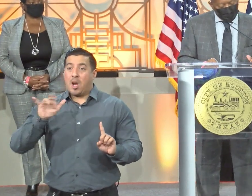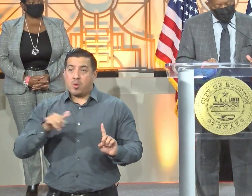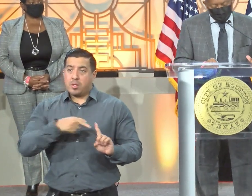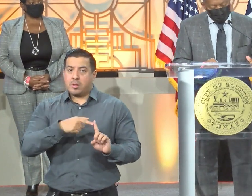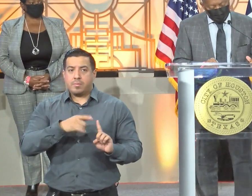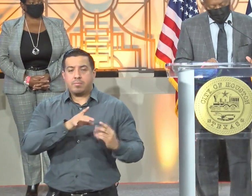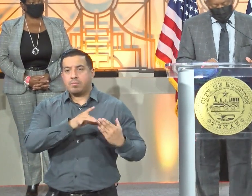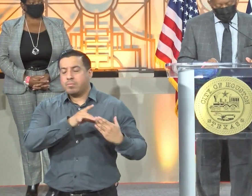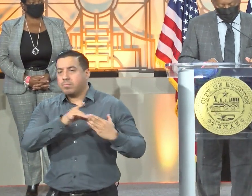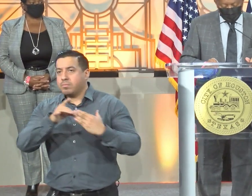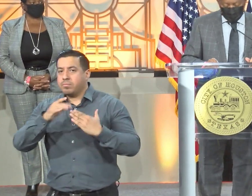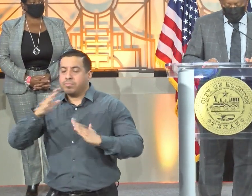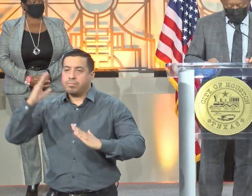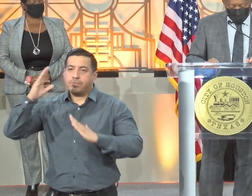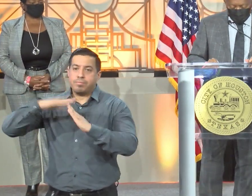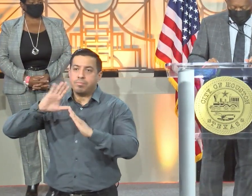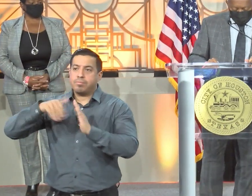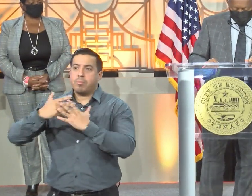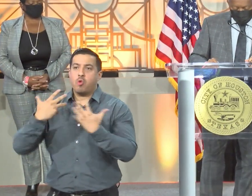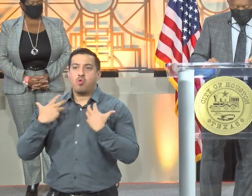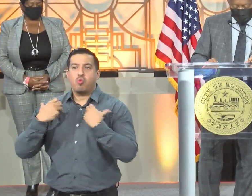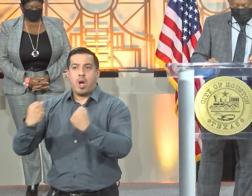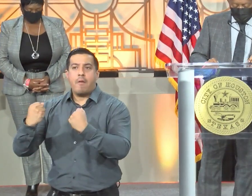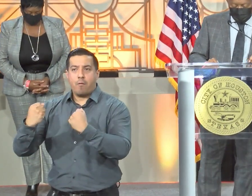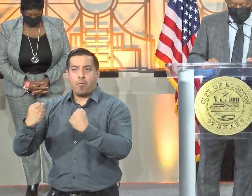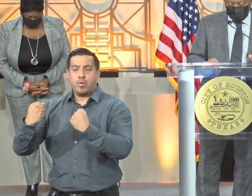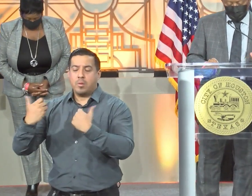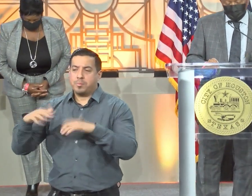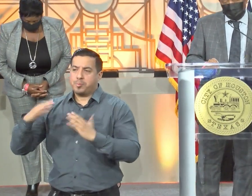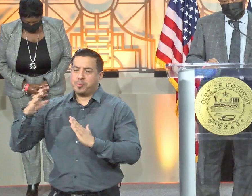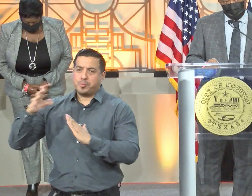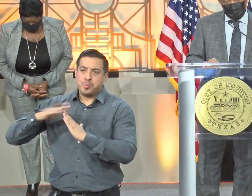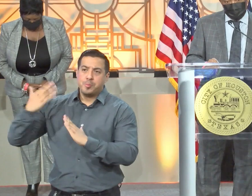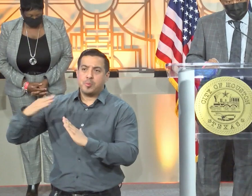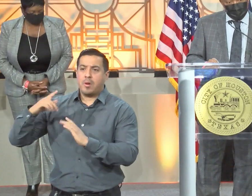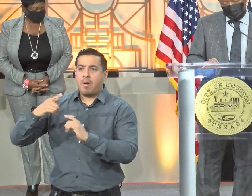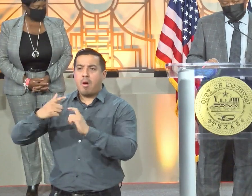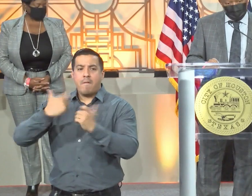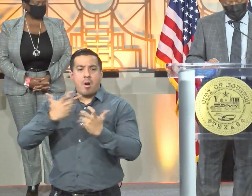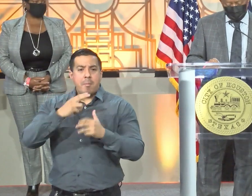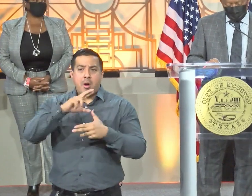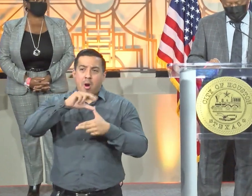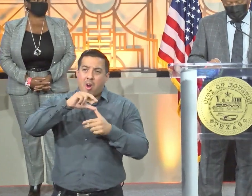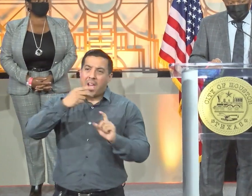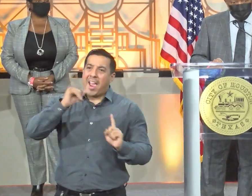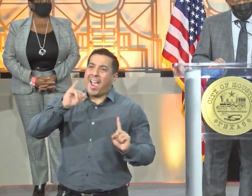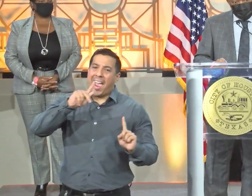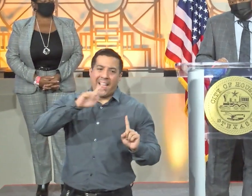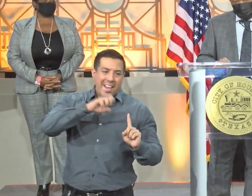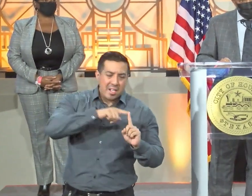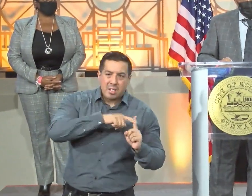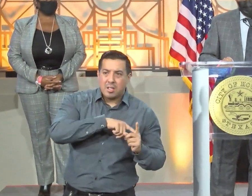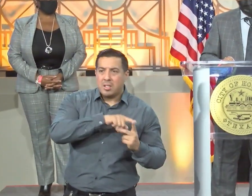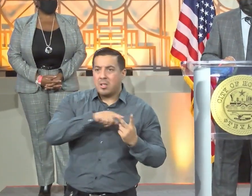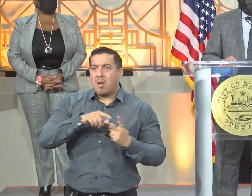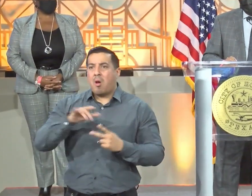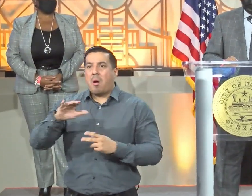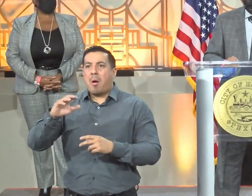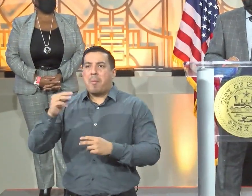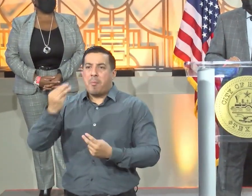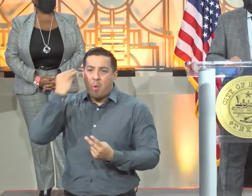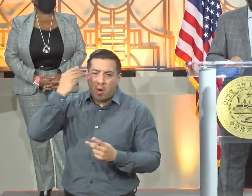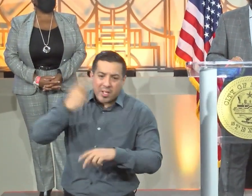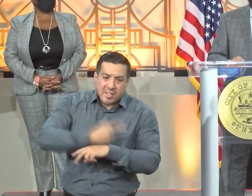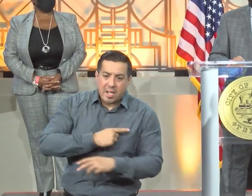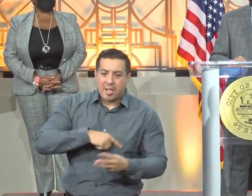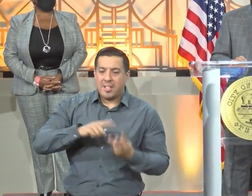through record-breaking debris recovery efforts, from Hurricane Ike, Memorial Day,